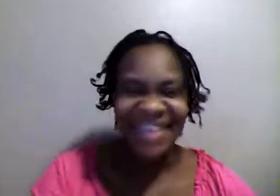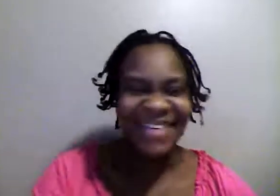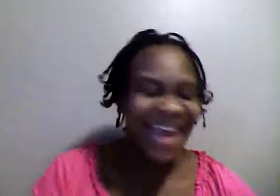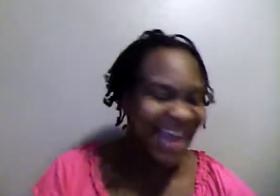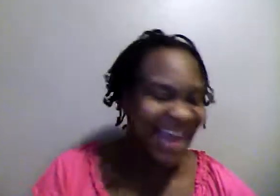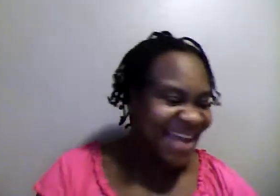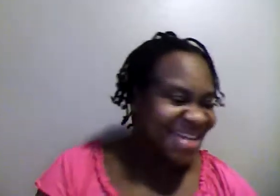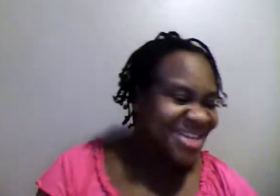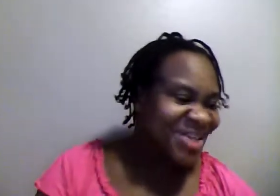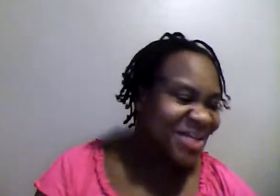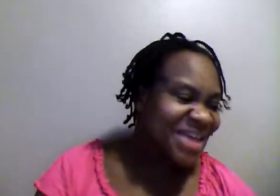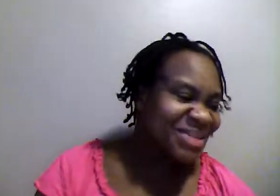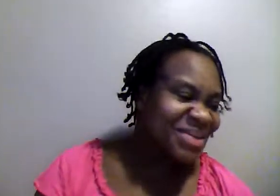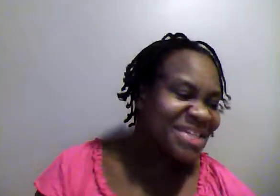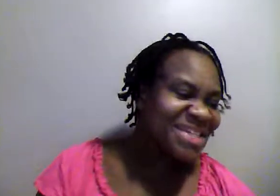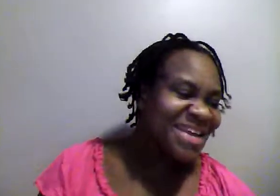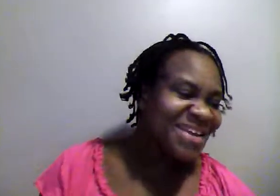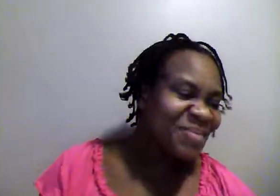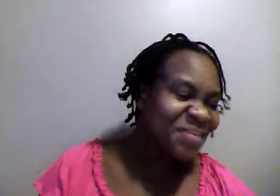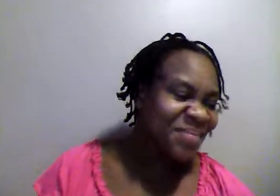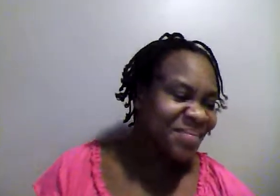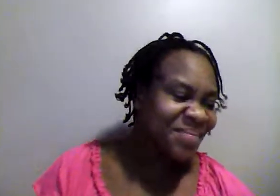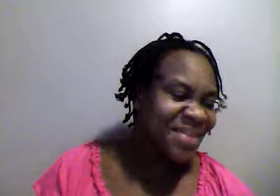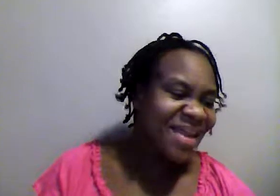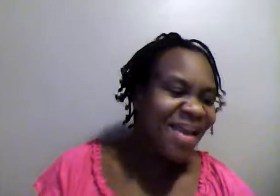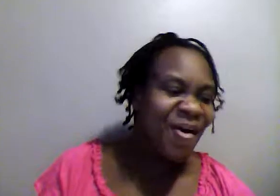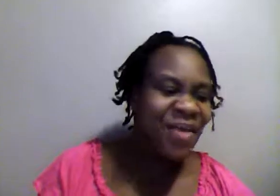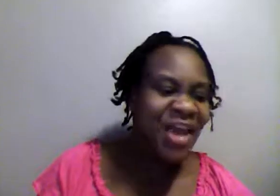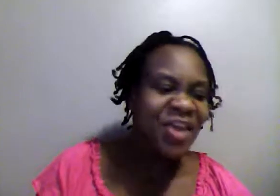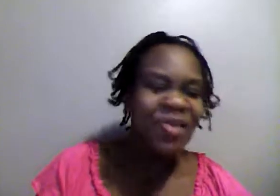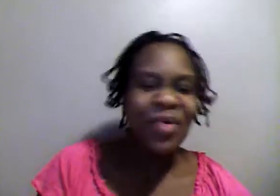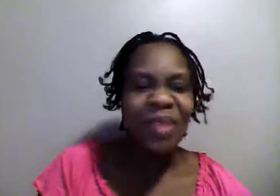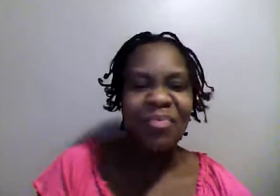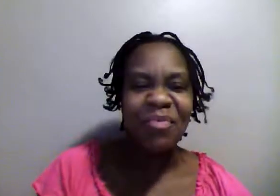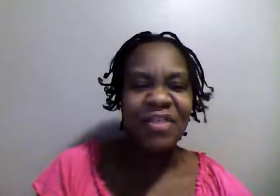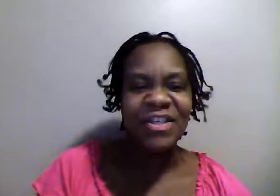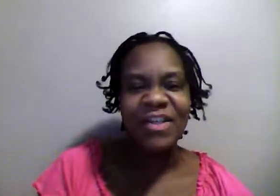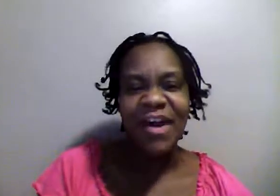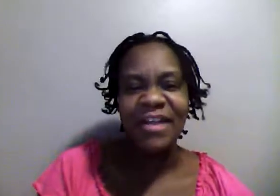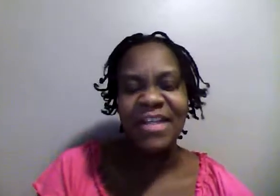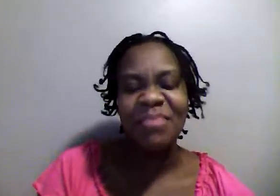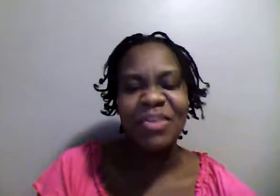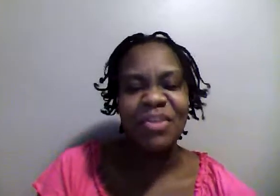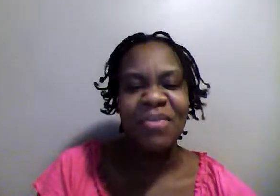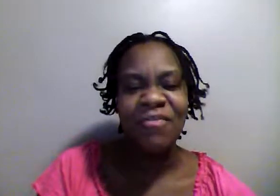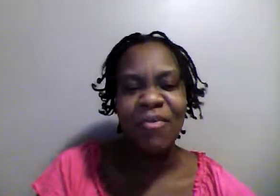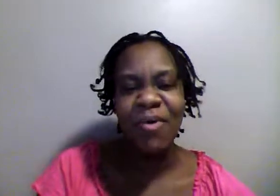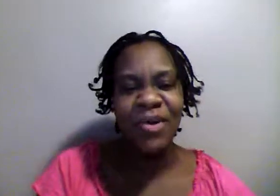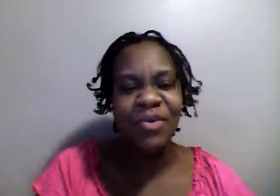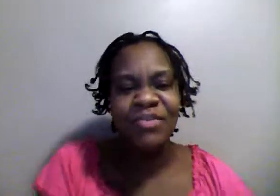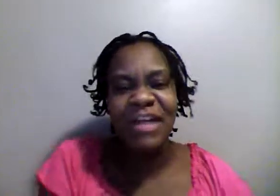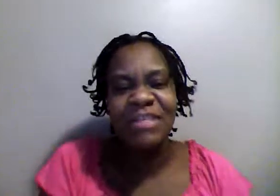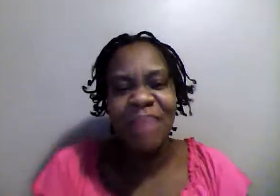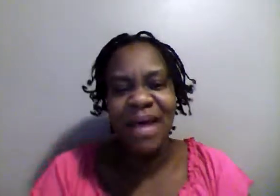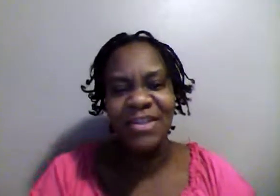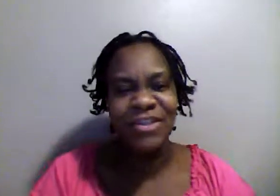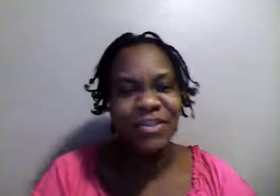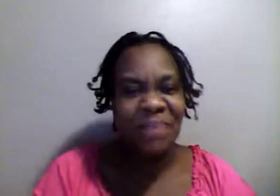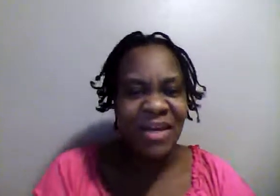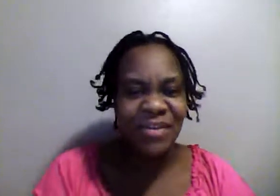Okay. So next question. How can you improve your soil temperature before you transplant your tomatoes?